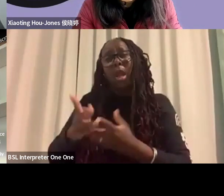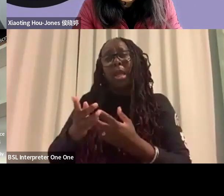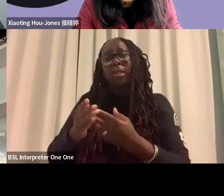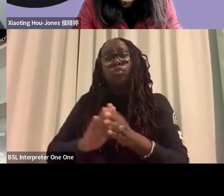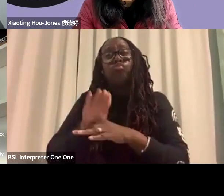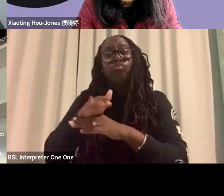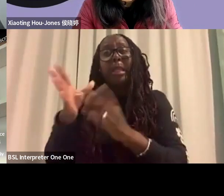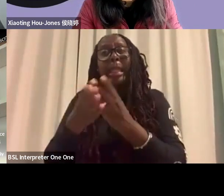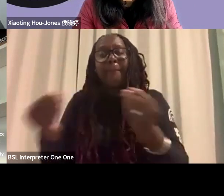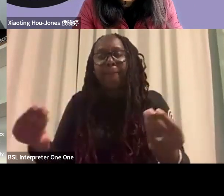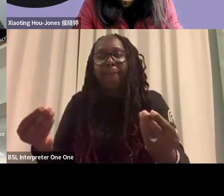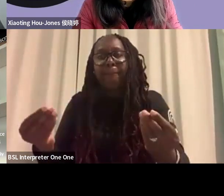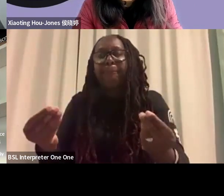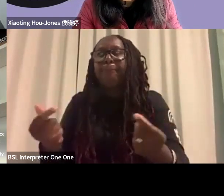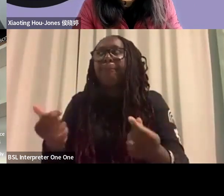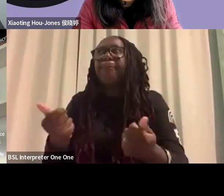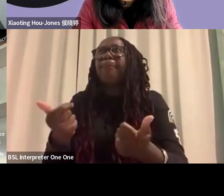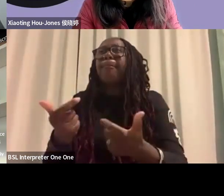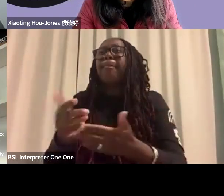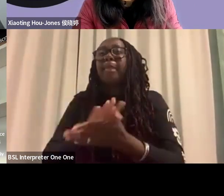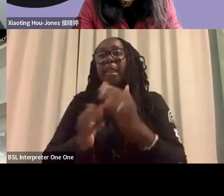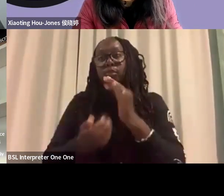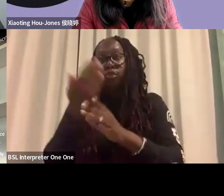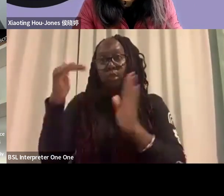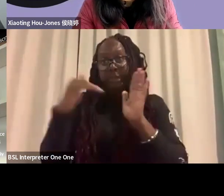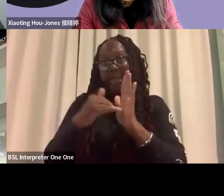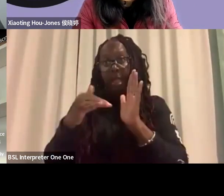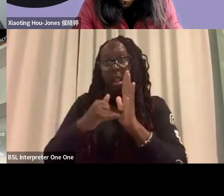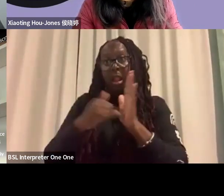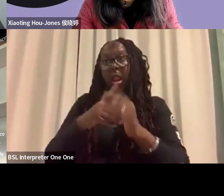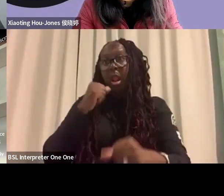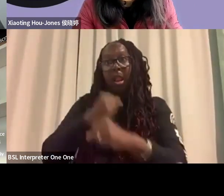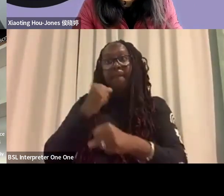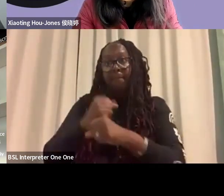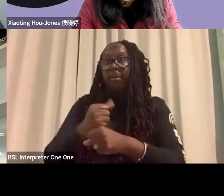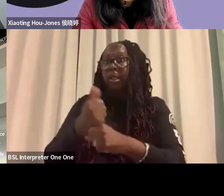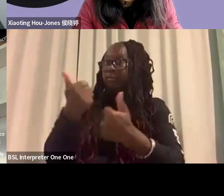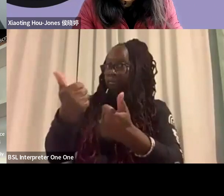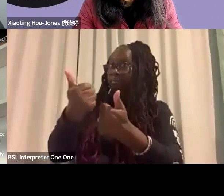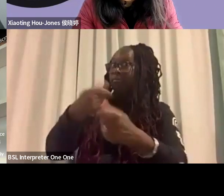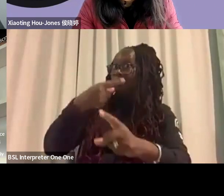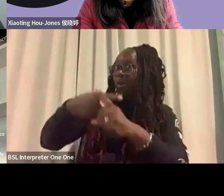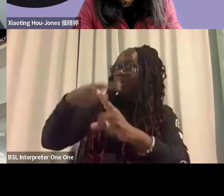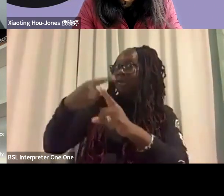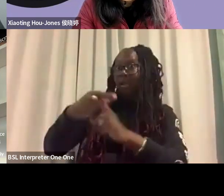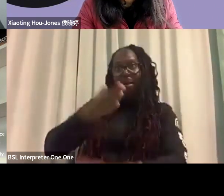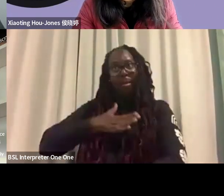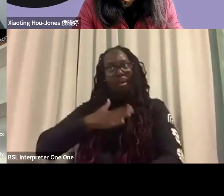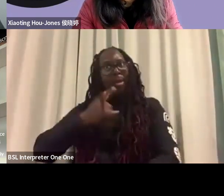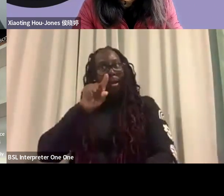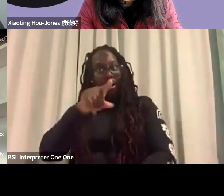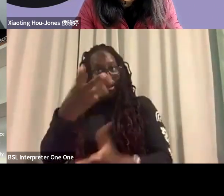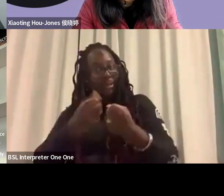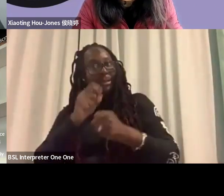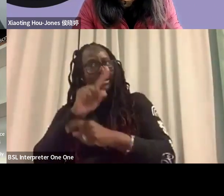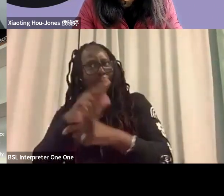the responses to that out of New Zealand government have just been enormously positive. People like these tools because they